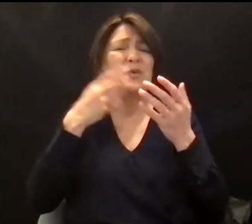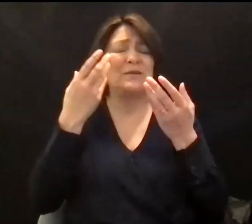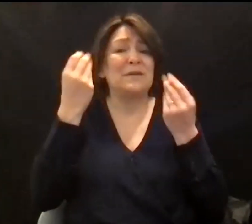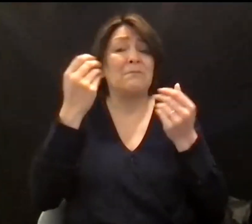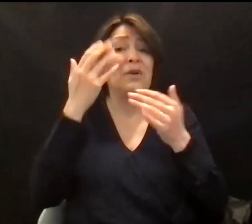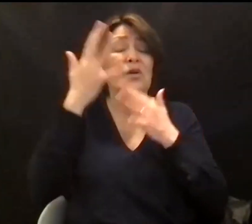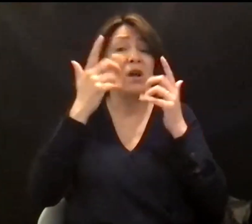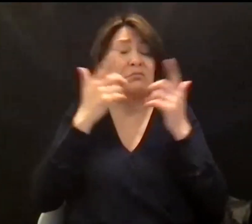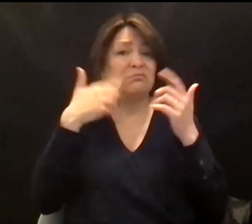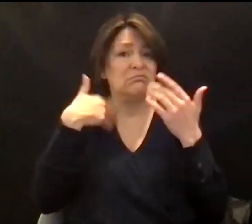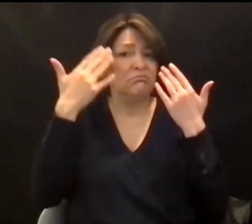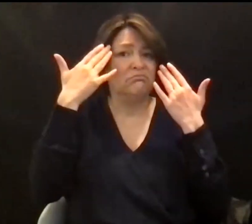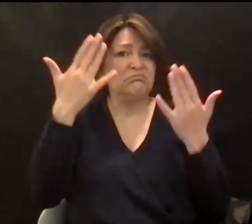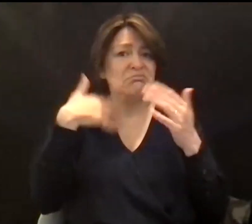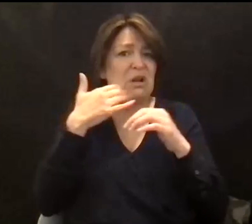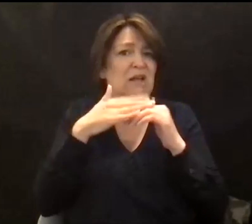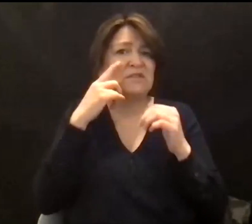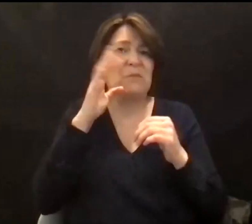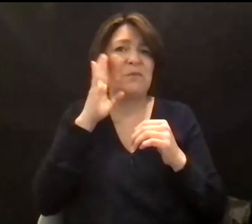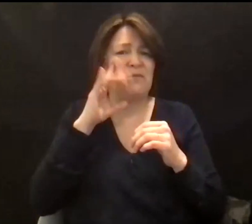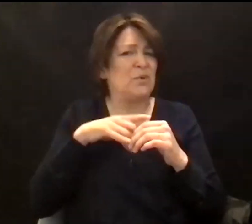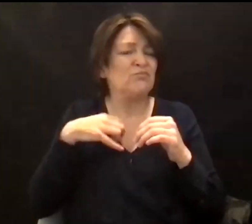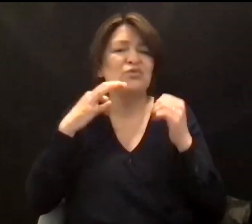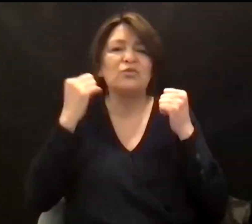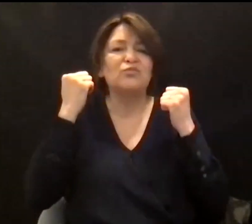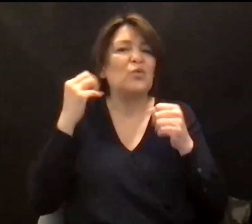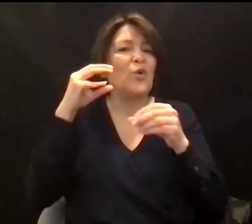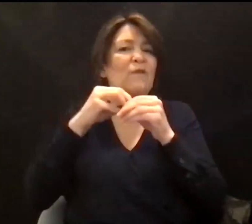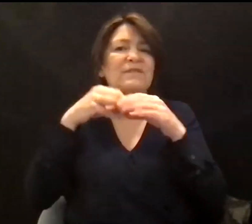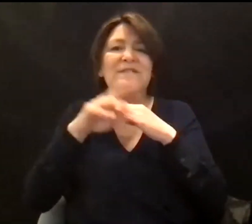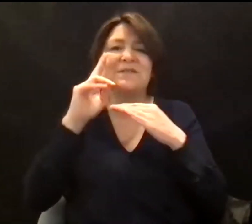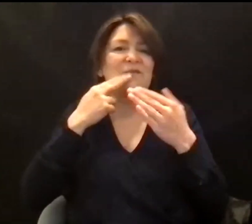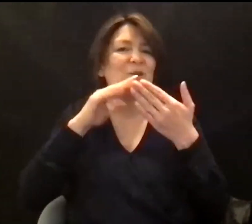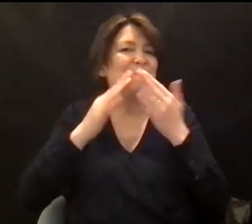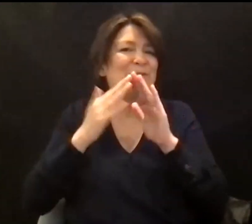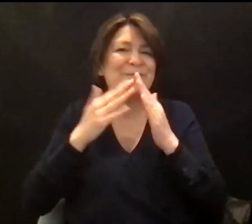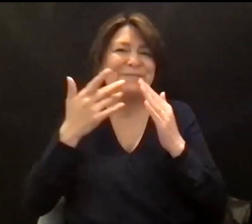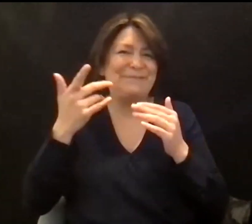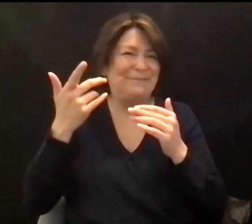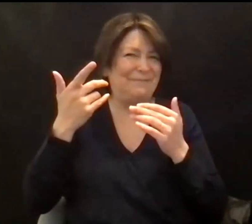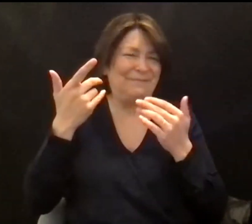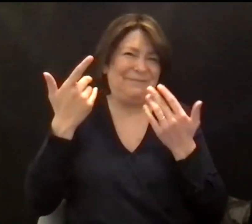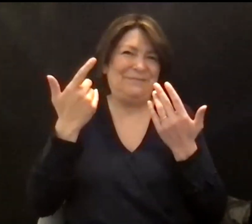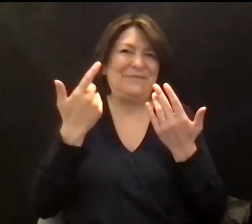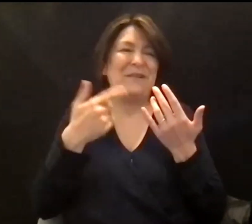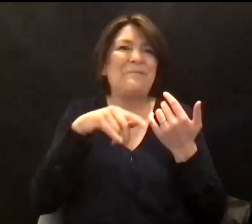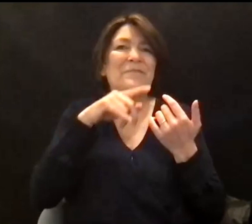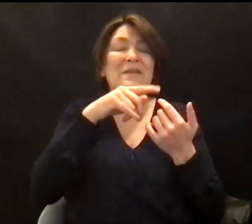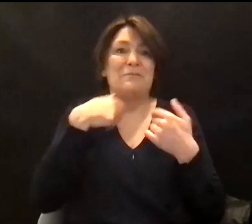because sometimes the interpreter uses signs I've never seen before. I mean, I'm not that heavily involved in the deaf community. I'm heavily involved in the